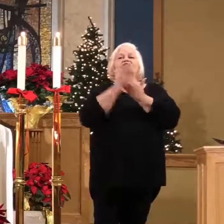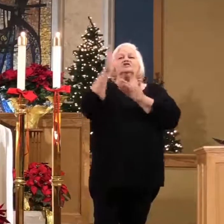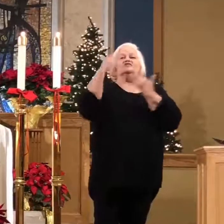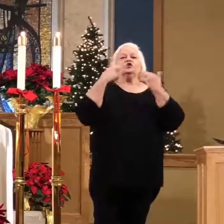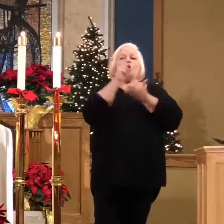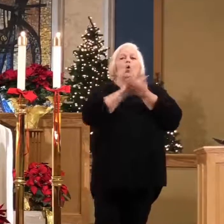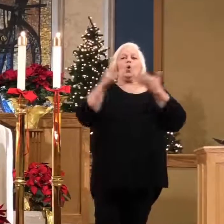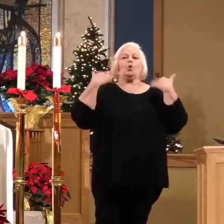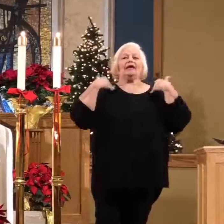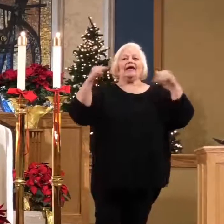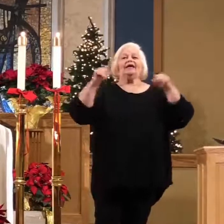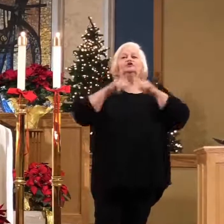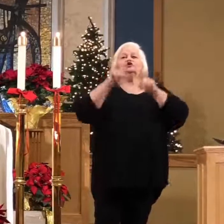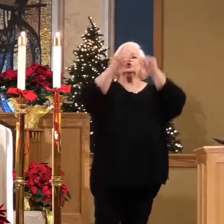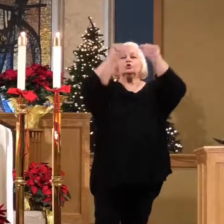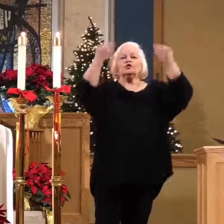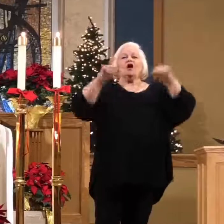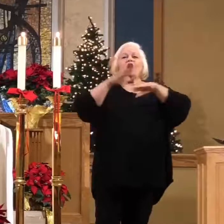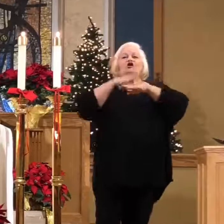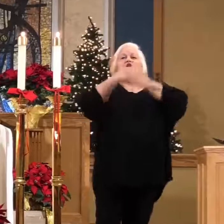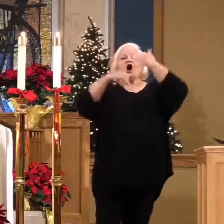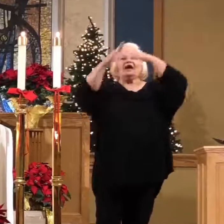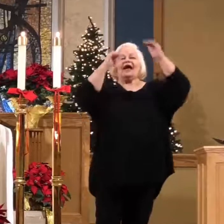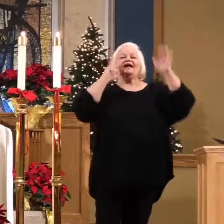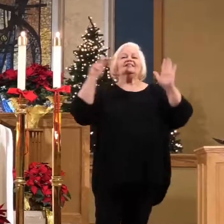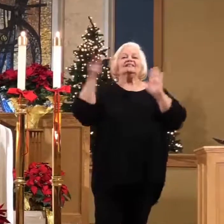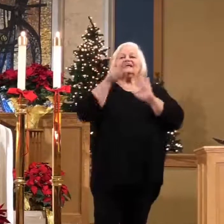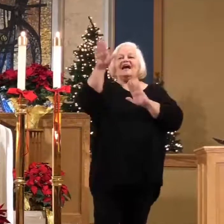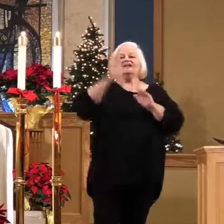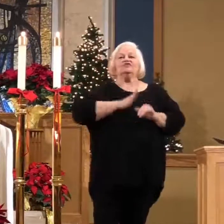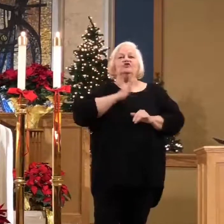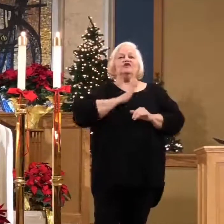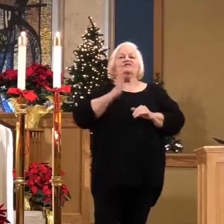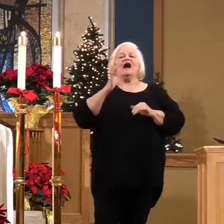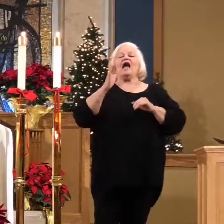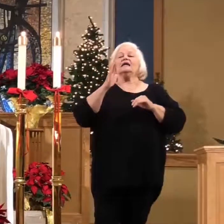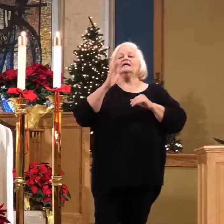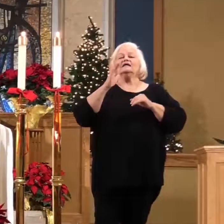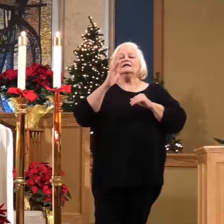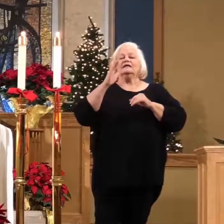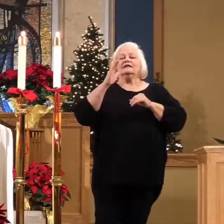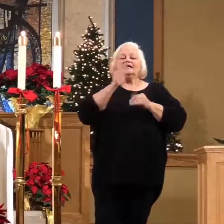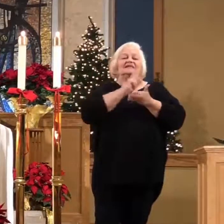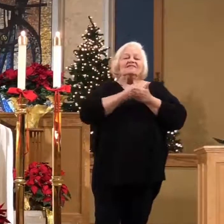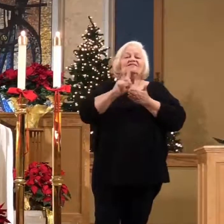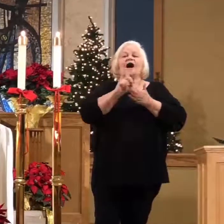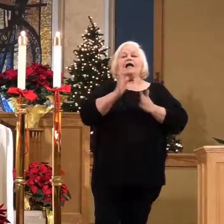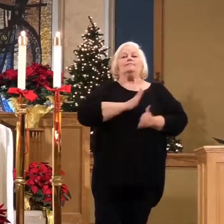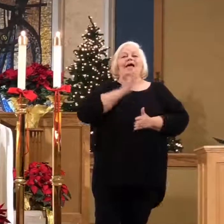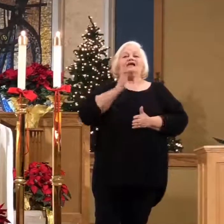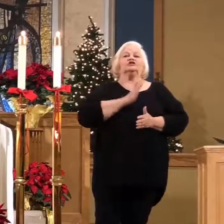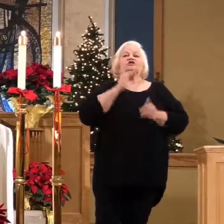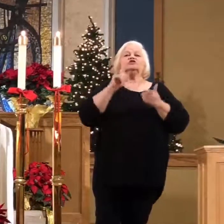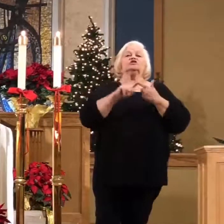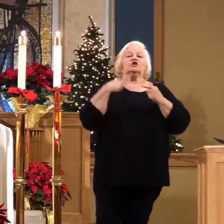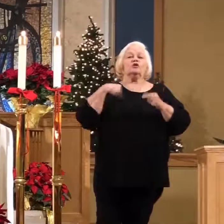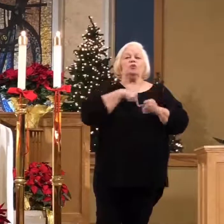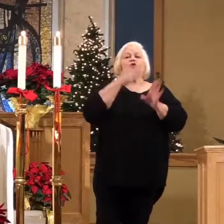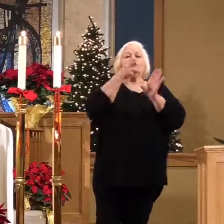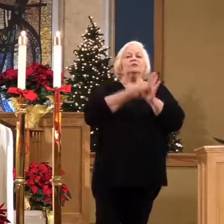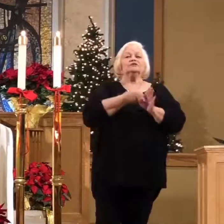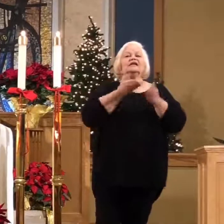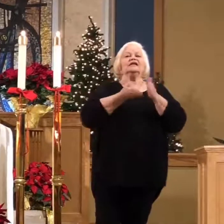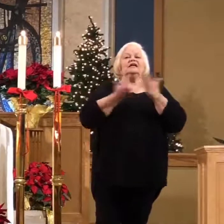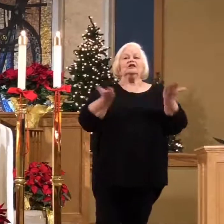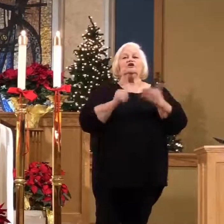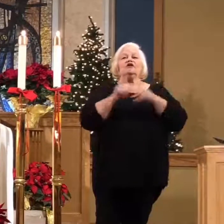high in the sight of your divine majesty, so that all of us who through this participation at the altar receive the